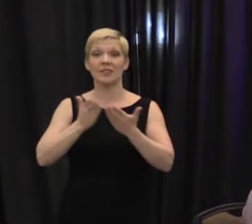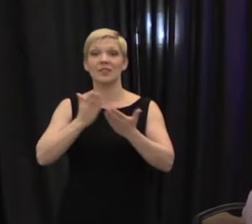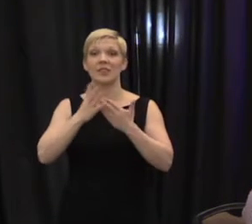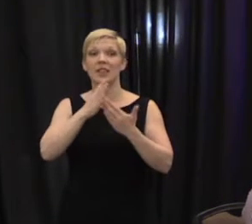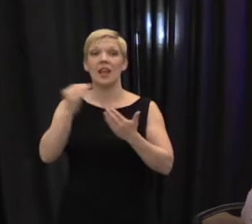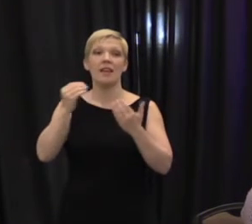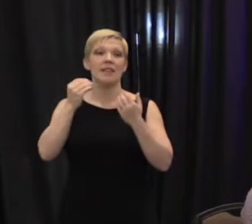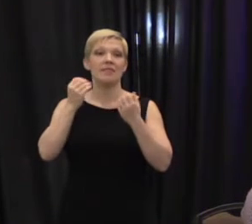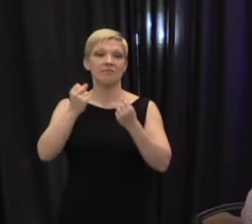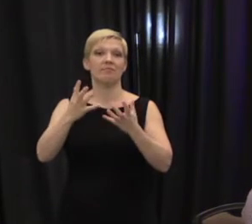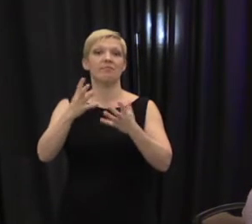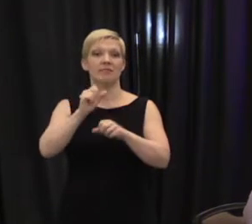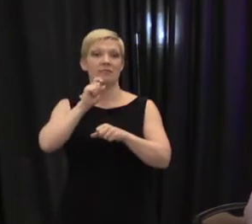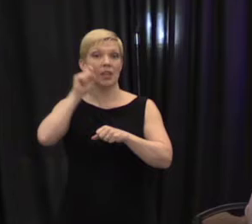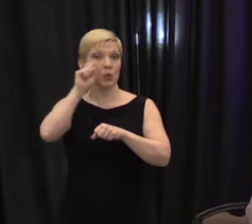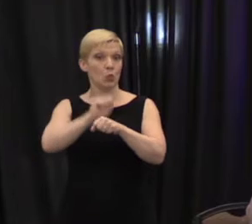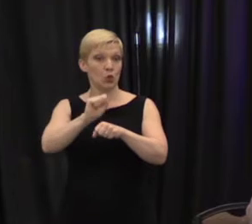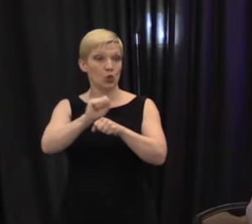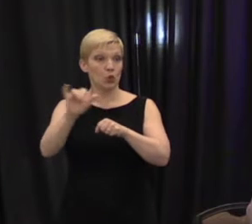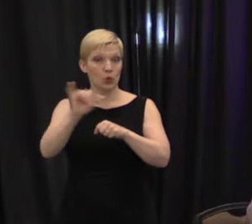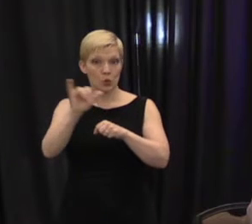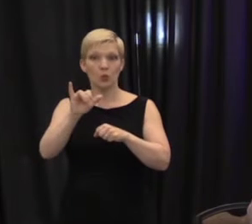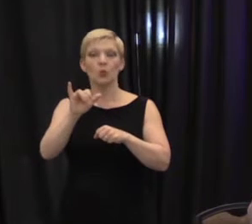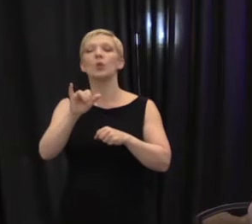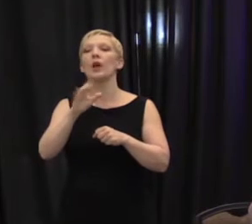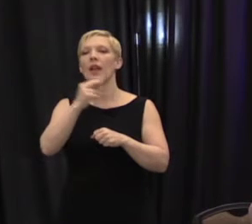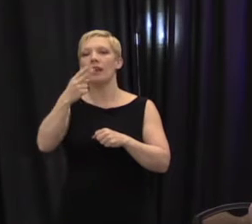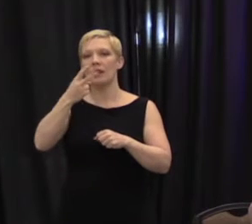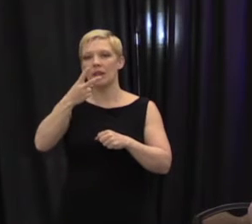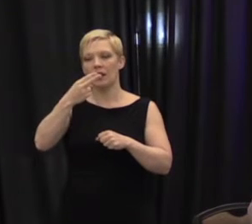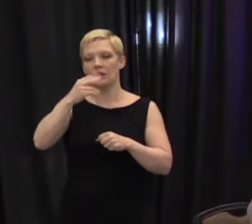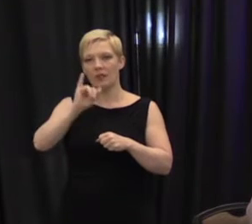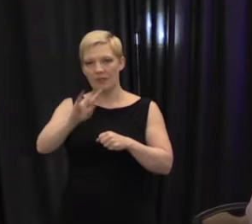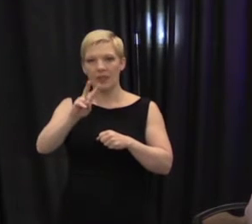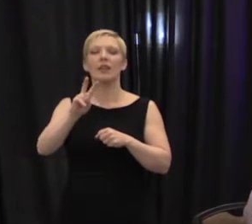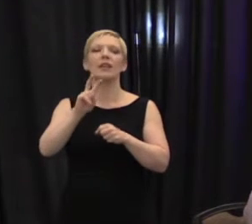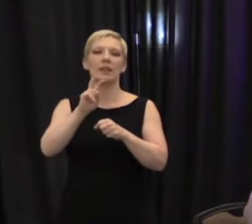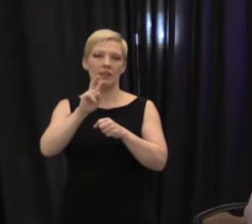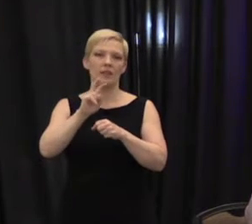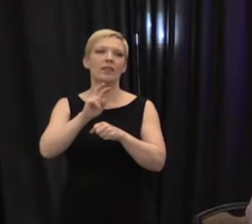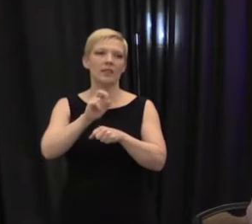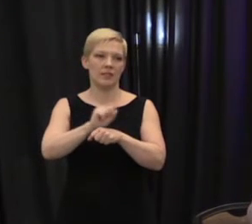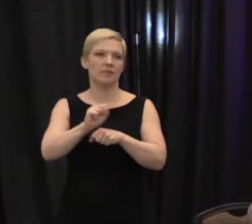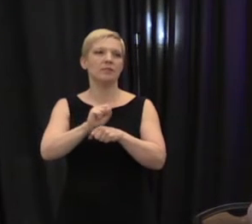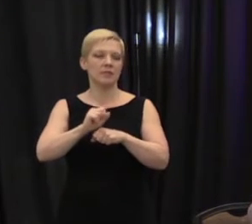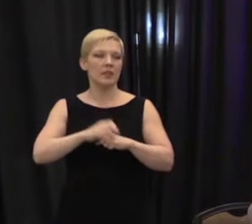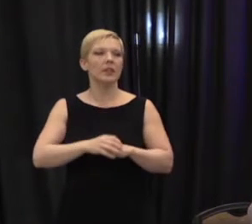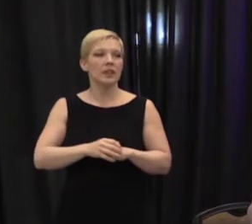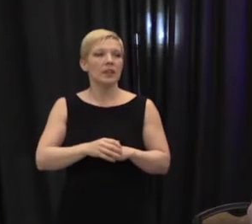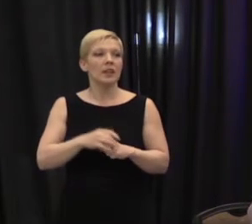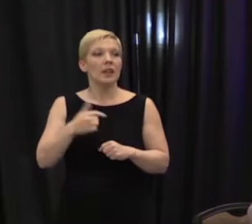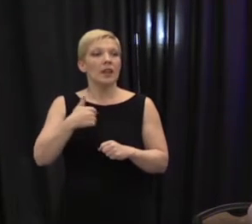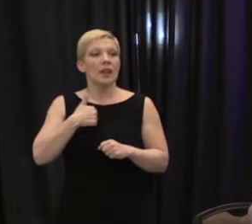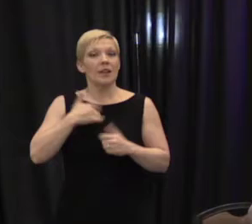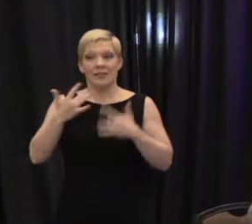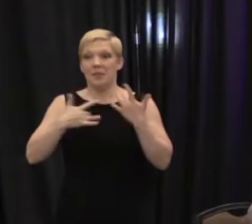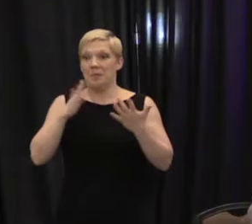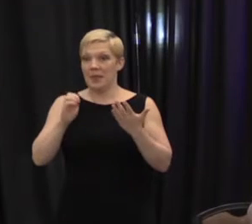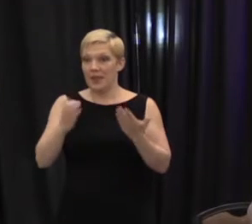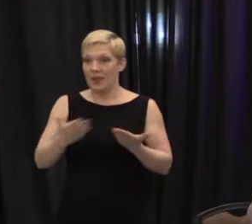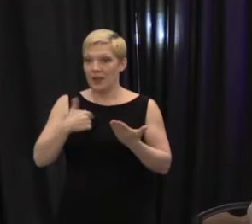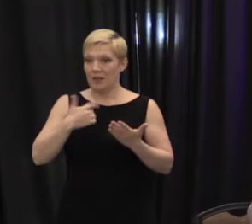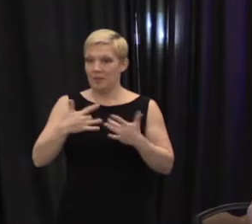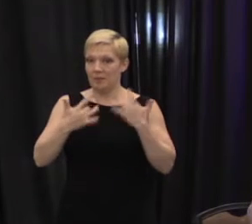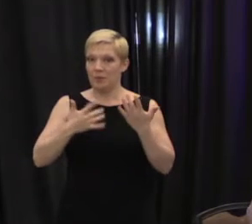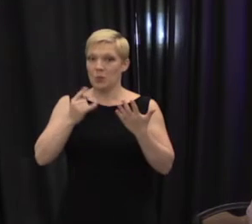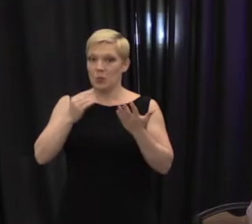and a lot have been also sex work, decriminalization work, and HIV decriminalization work. So I'm really excited to be here. I'm happy to really talk about the ways in